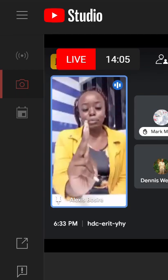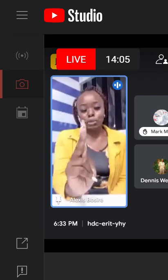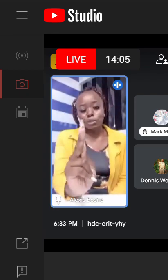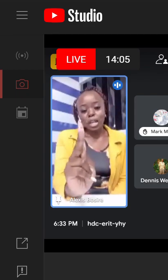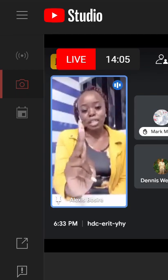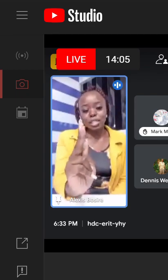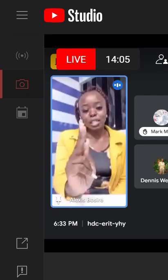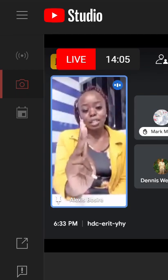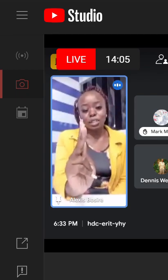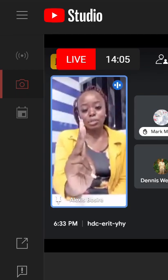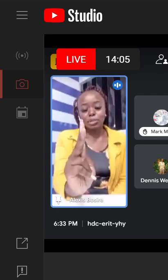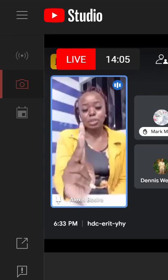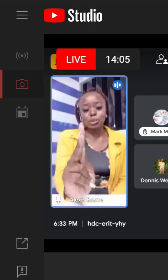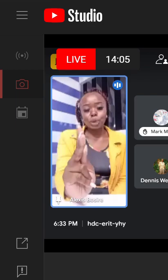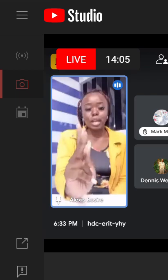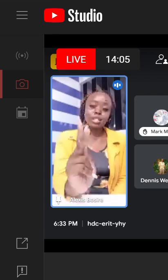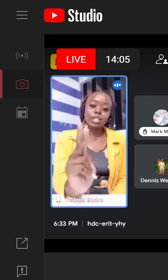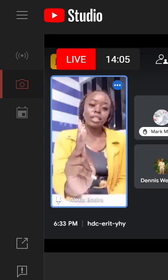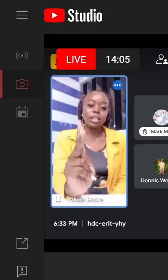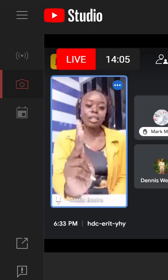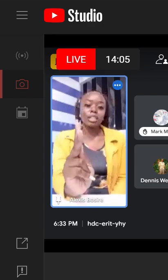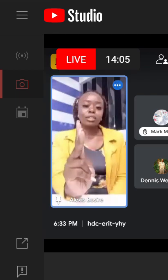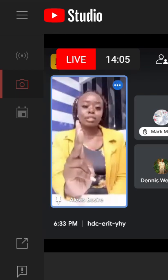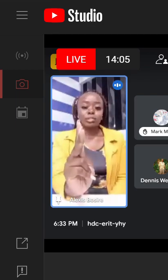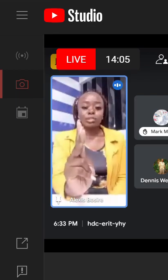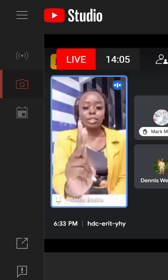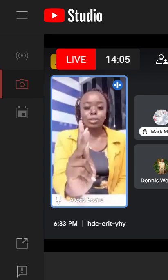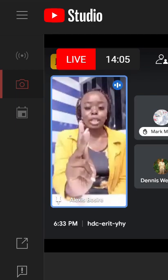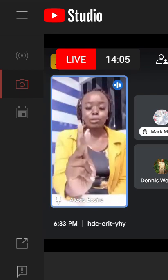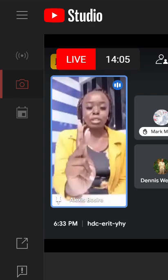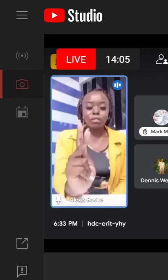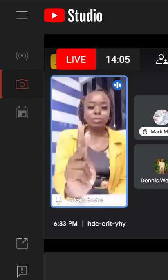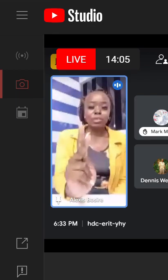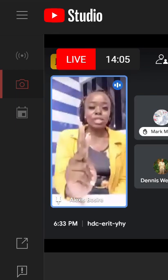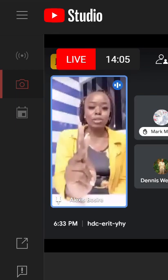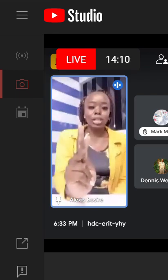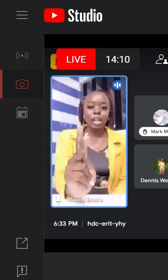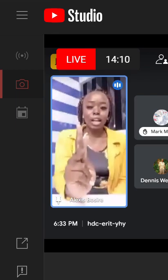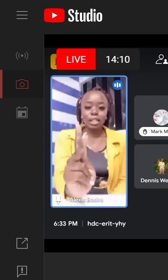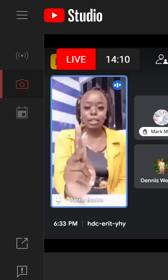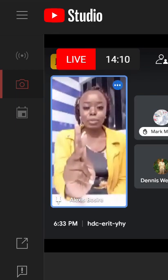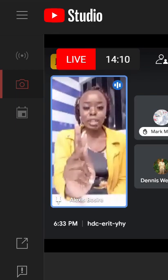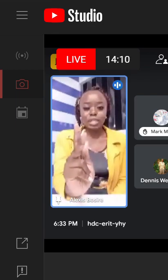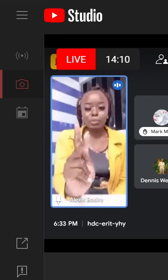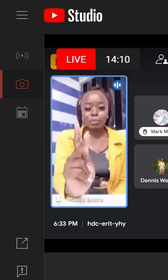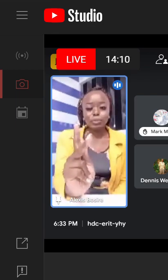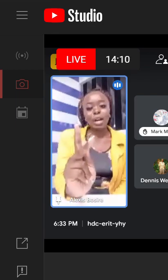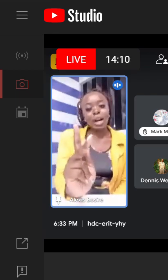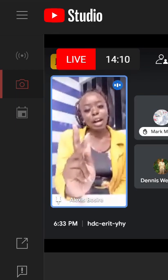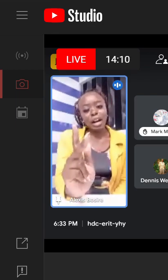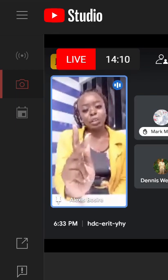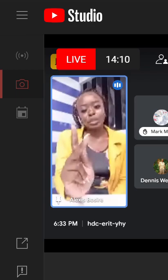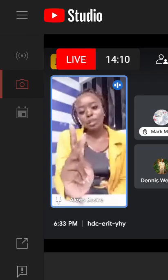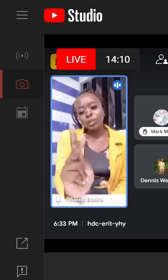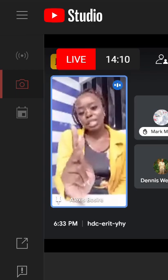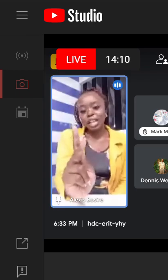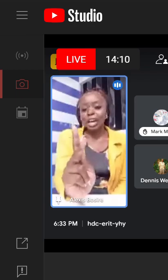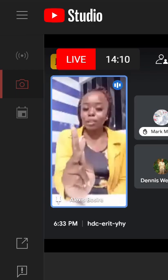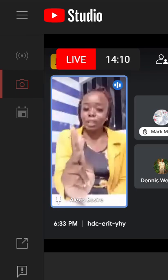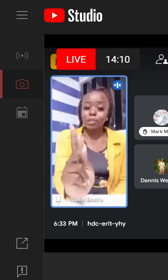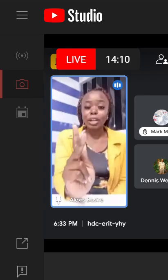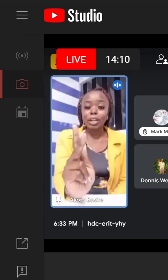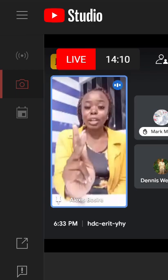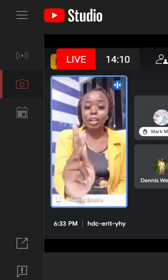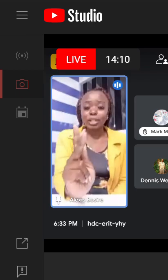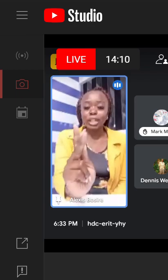If I'm too fast, you are free to ask. You're free to tell me if I'm fast so that I can repeat. Remember, I always say with sign